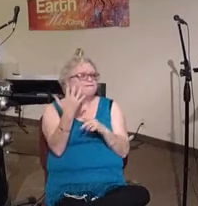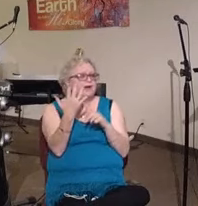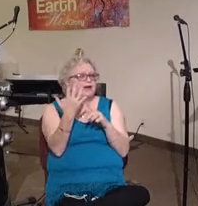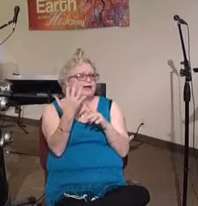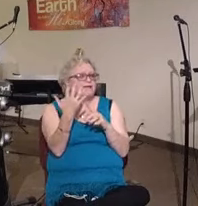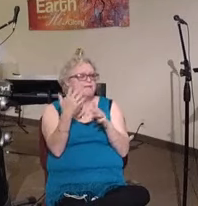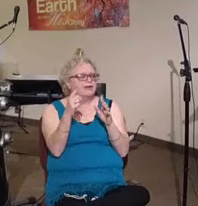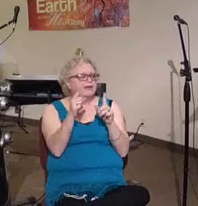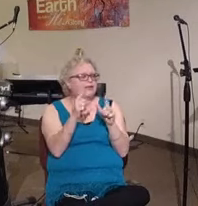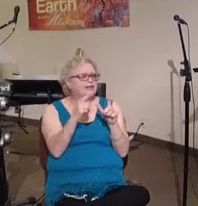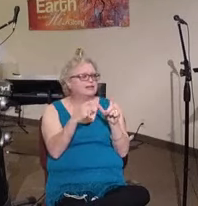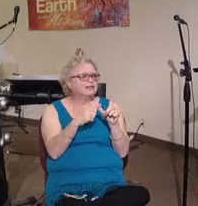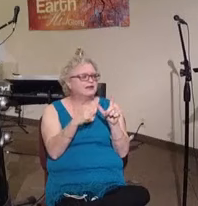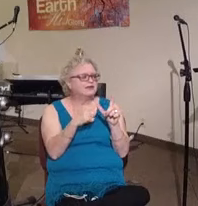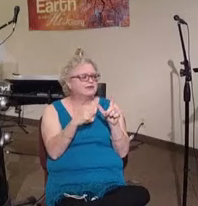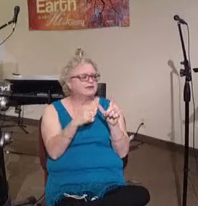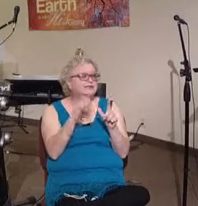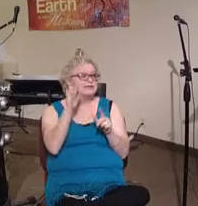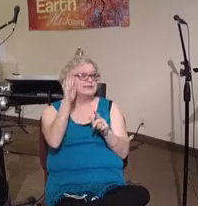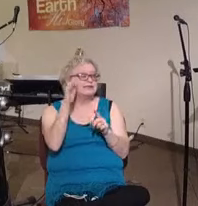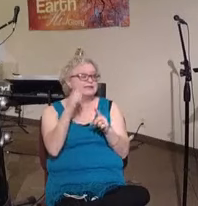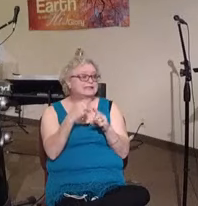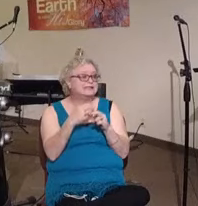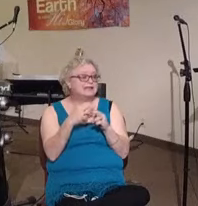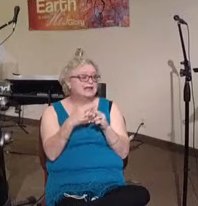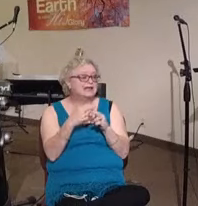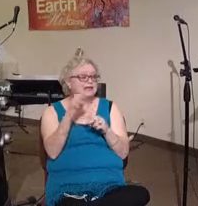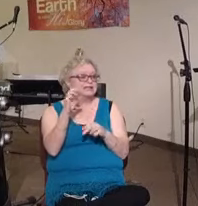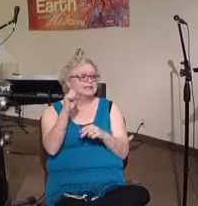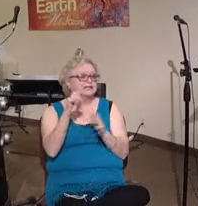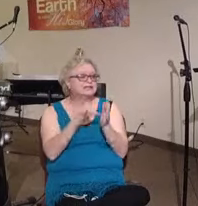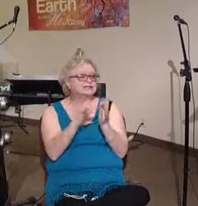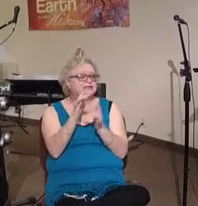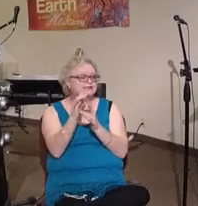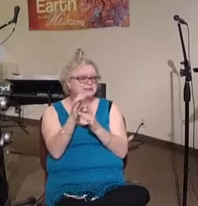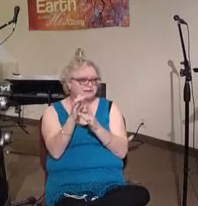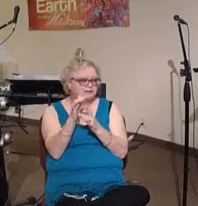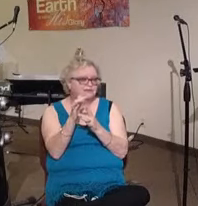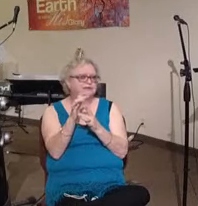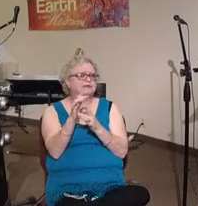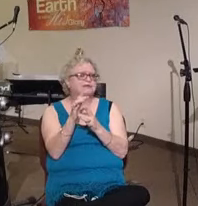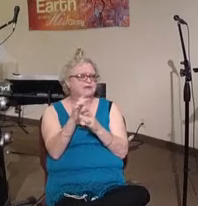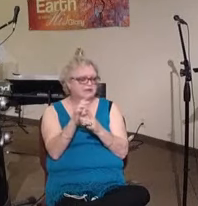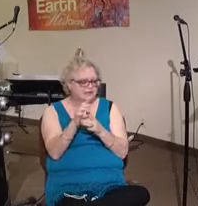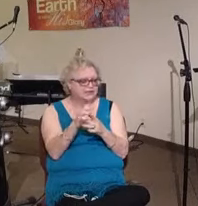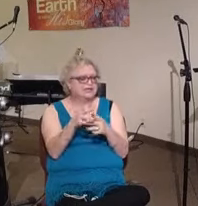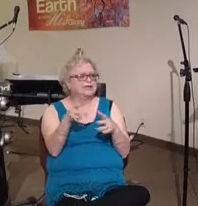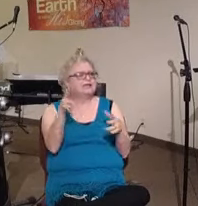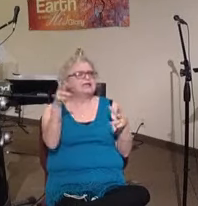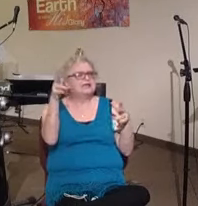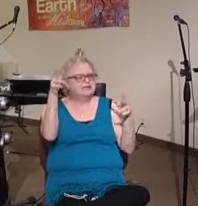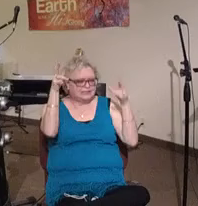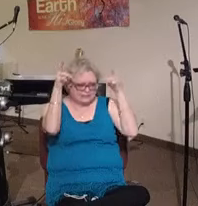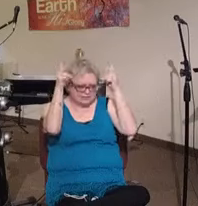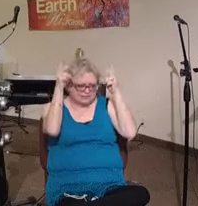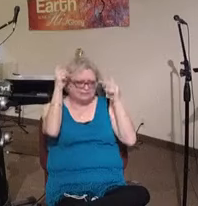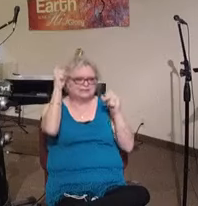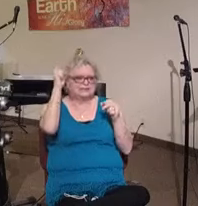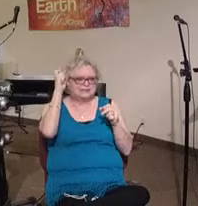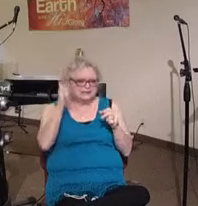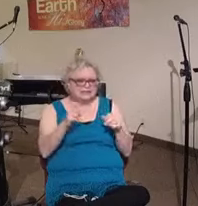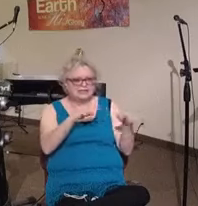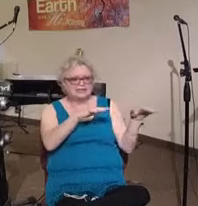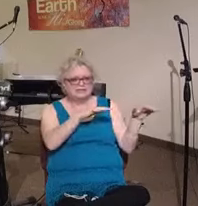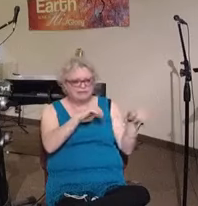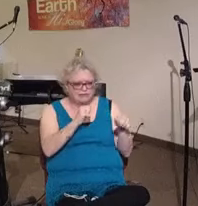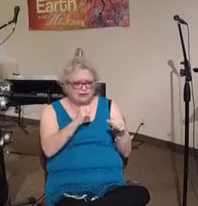it. I want you to say his name with me. Jesus. Demons have to flee. Well, why would